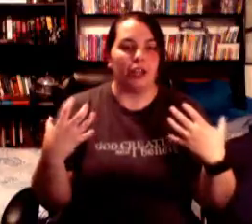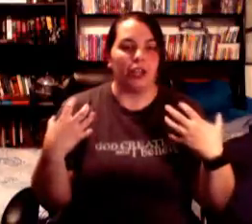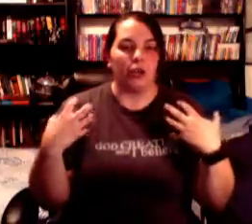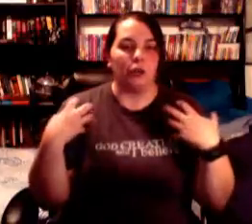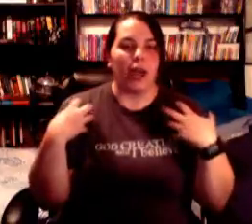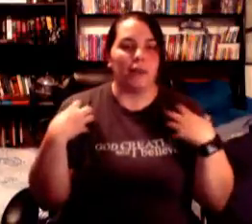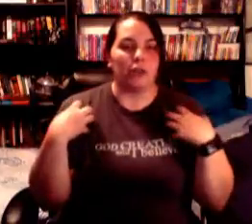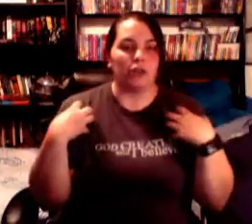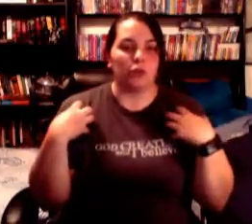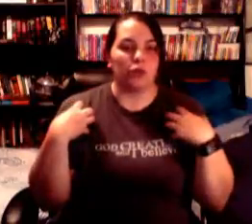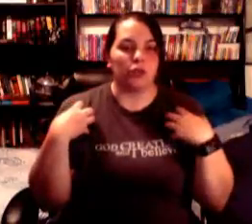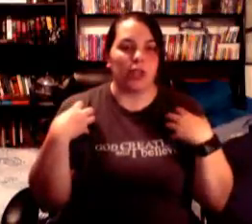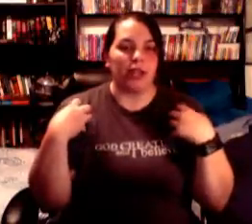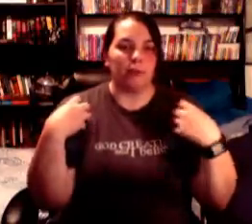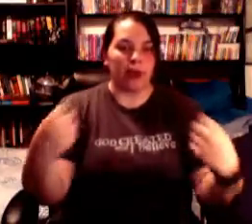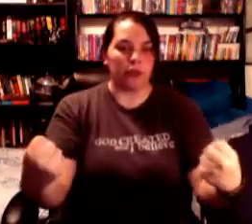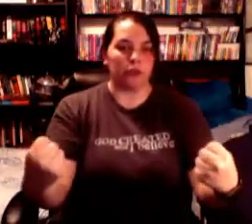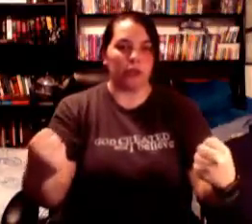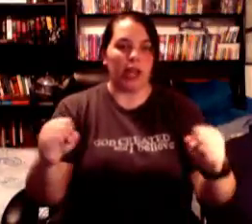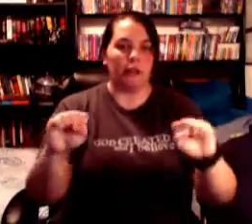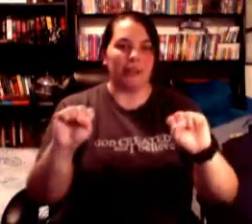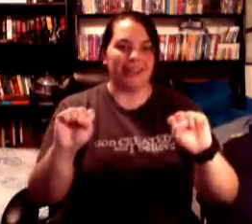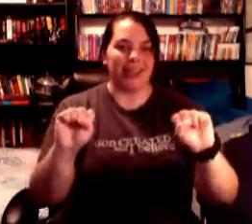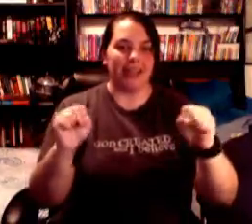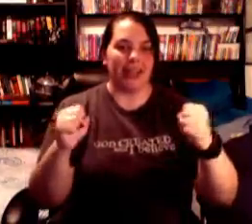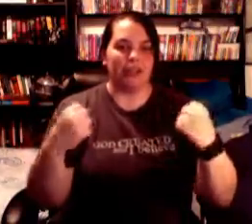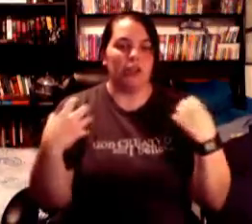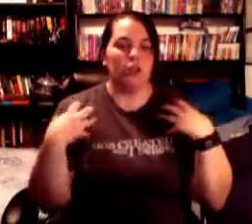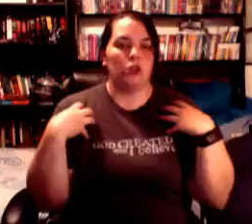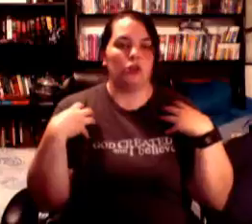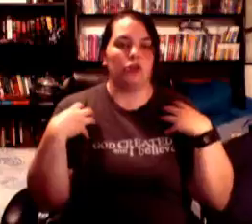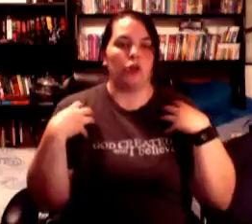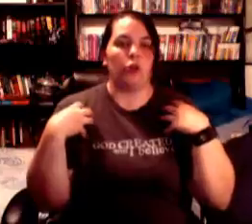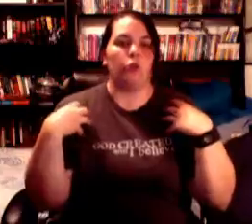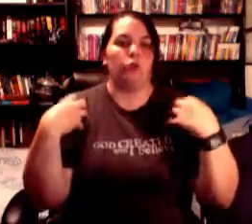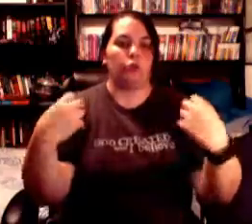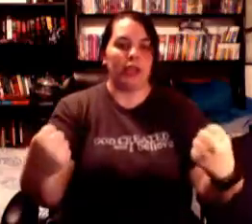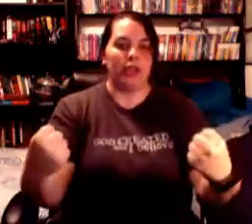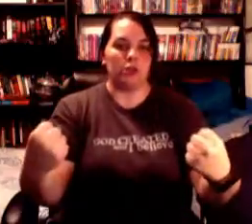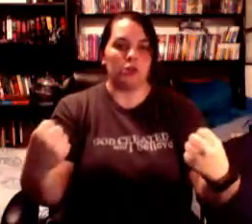you're going to grab at your shoulders and come out and make an S hand. So healed.